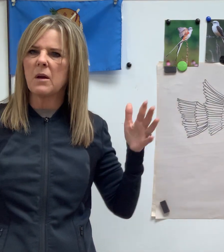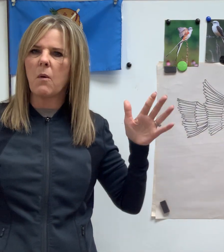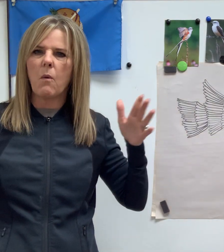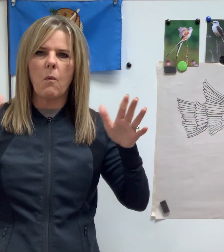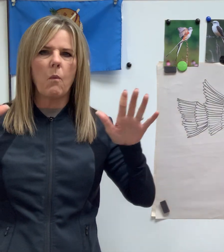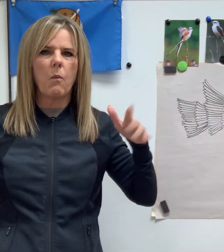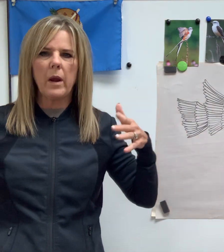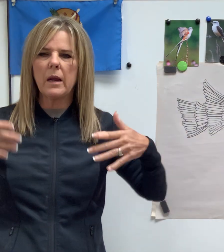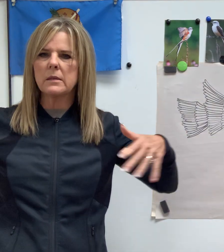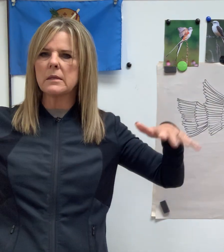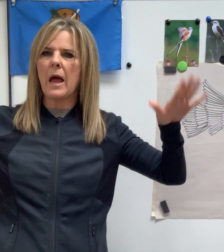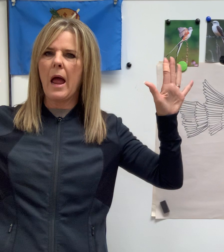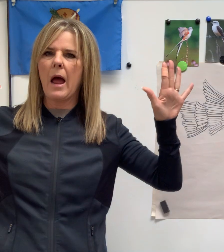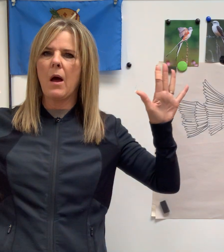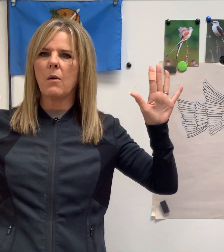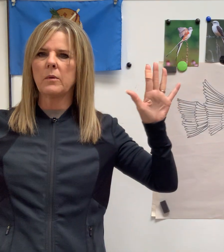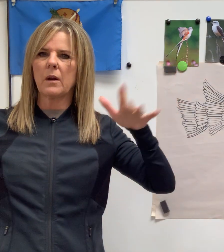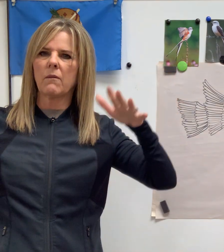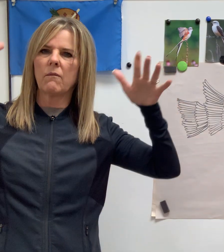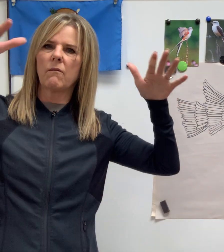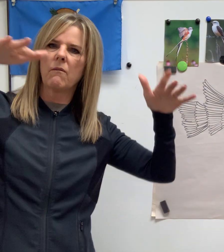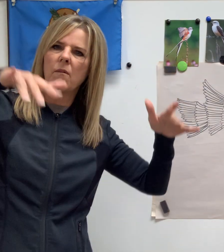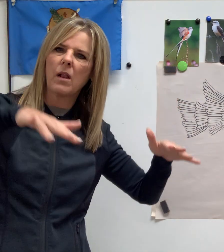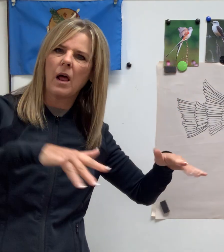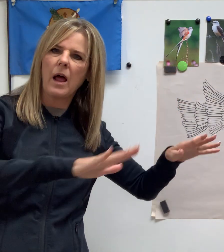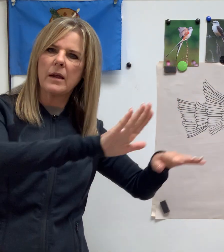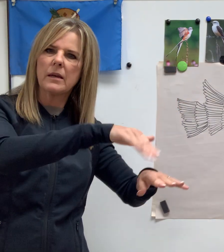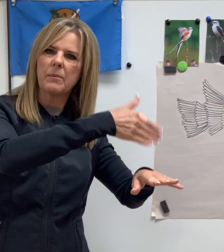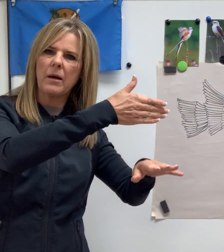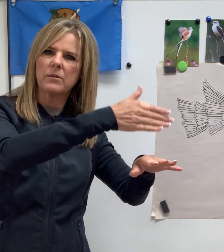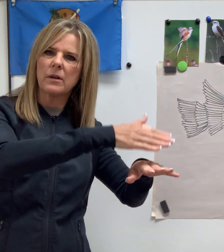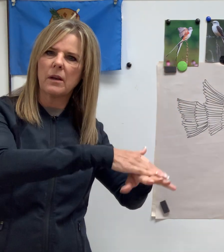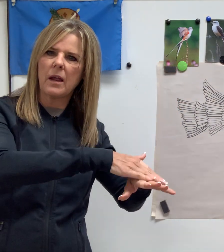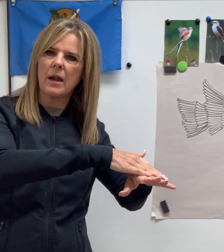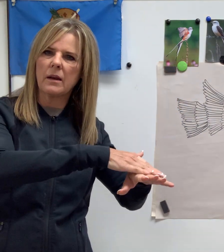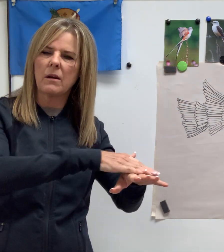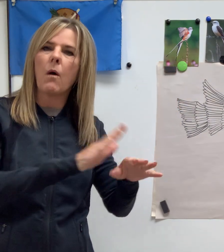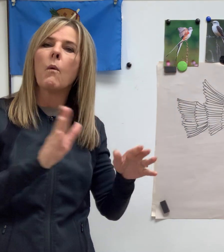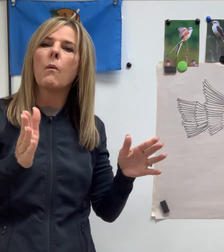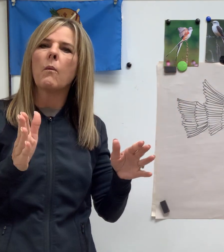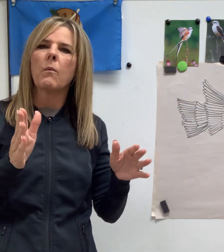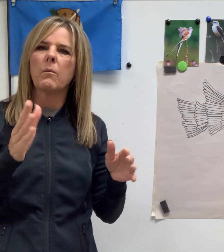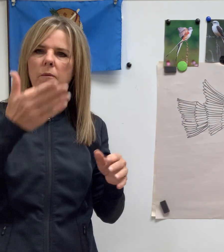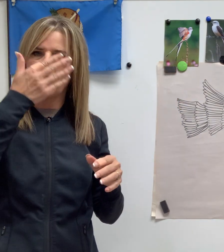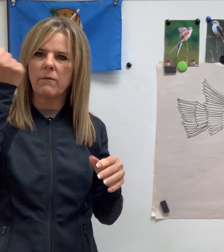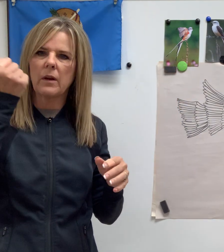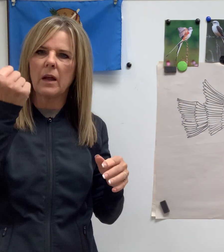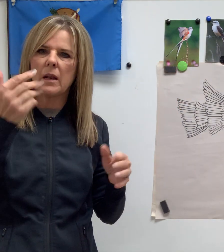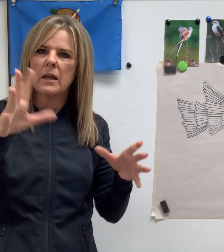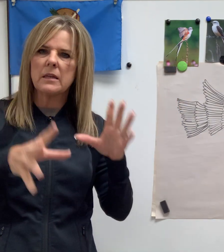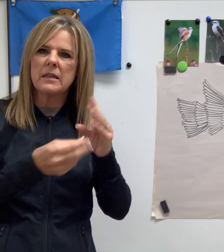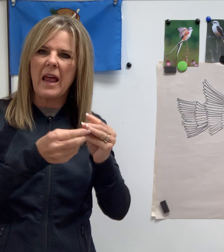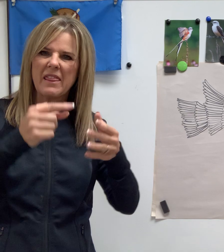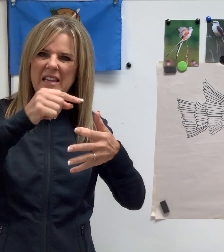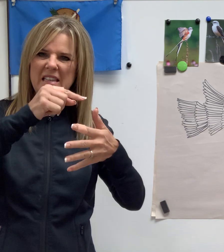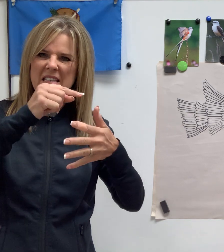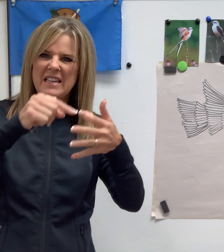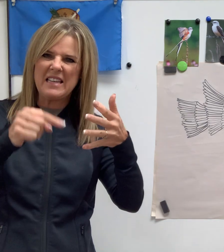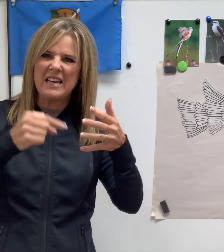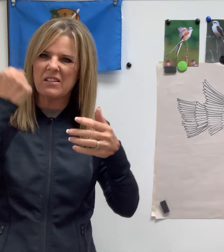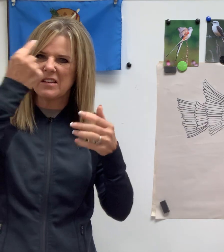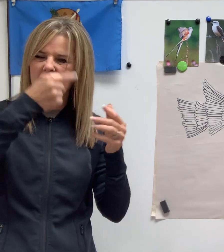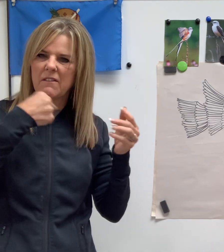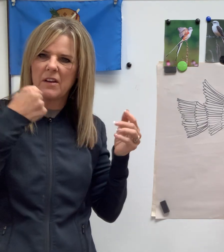outstretched wings that are about to land. Let's go ahead and make the body. Oh, before I forget, let's add the details on its face. I